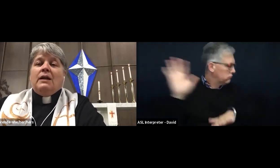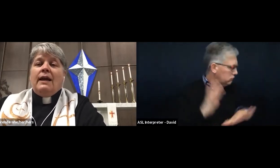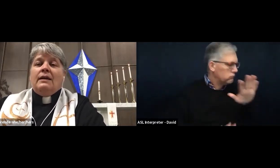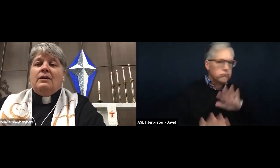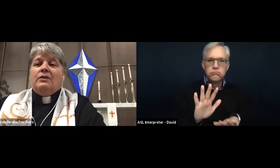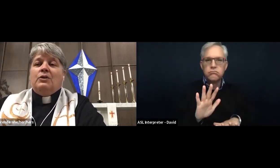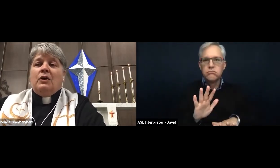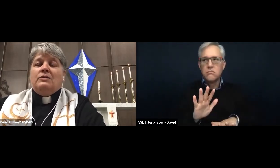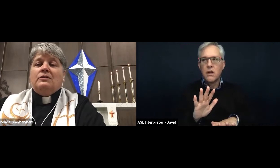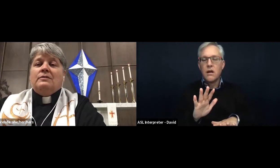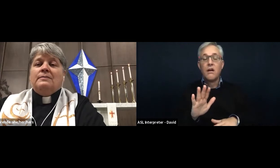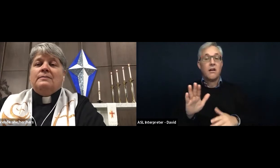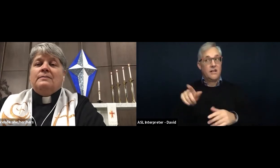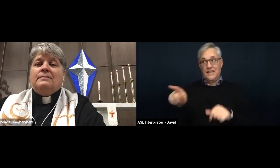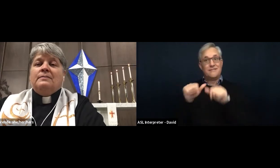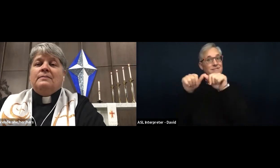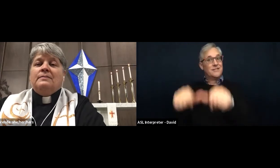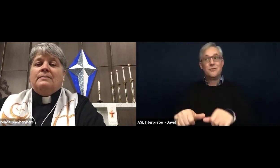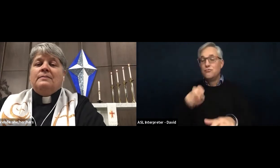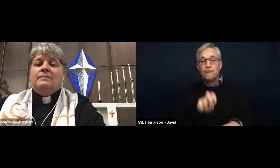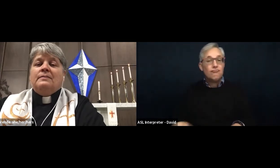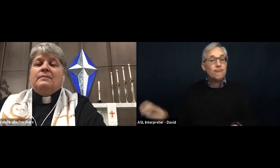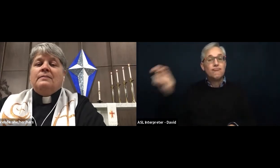even while hanging on the cross.